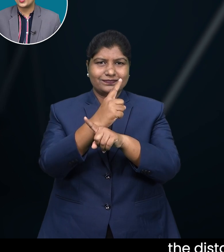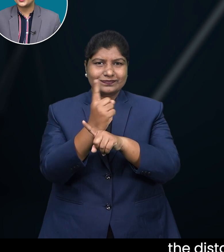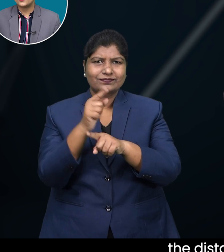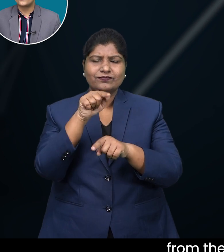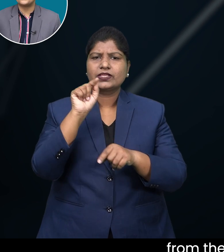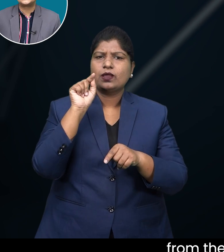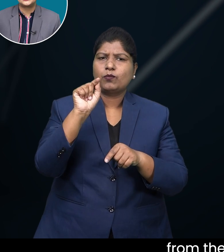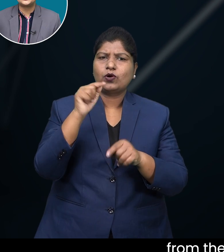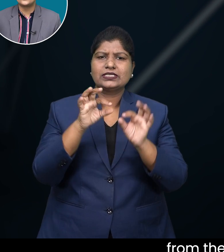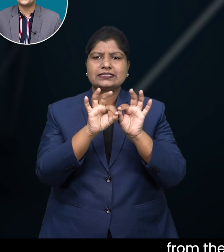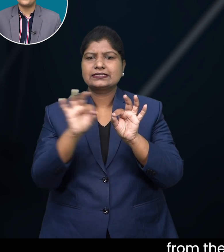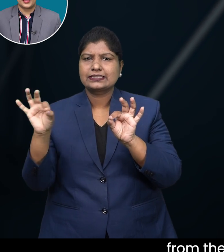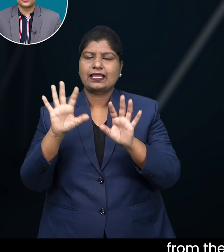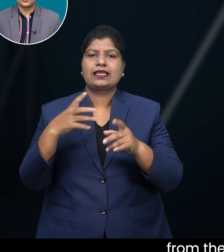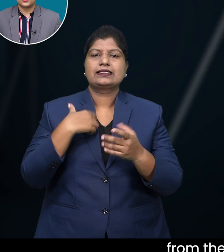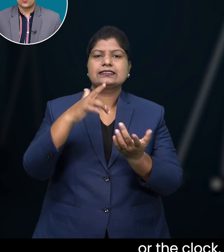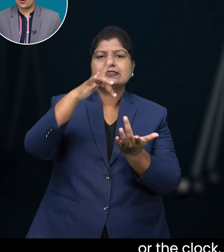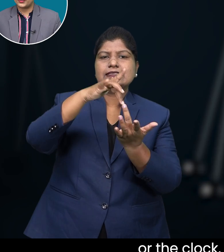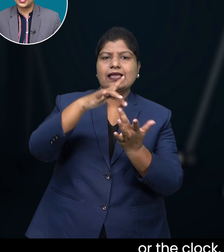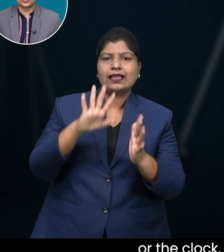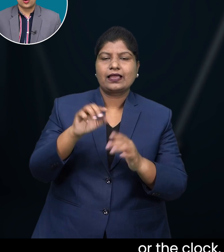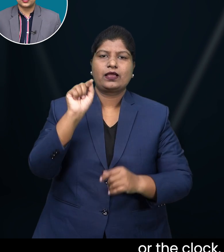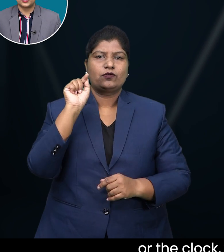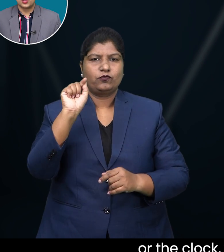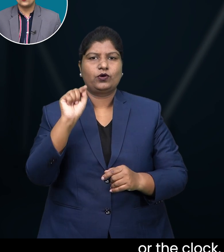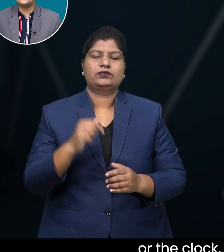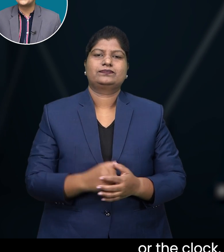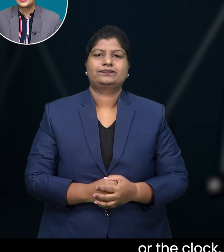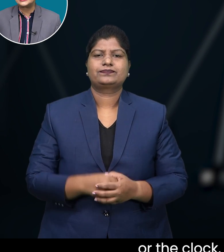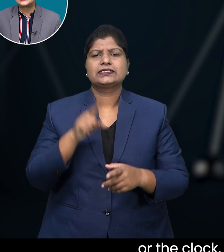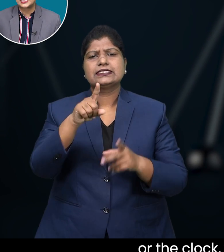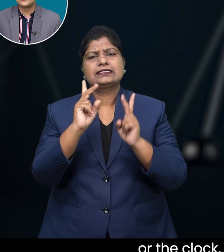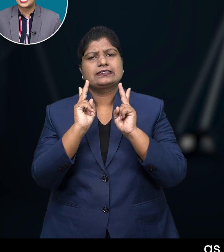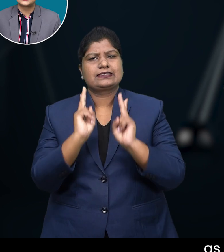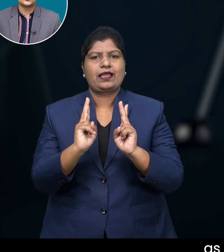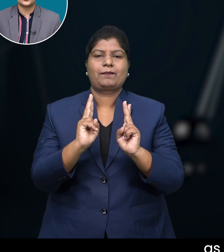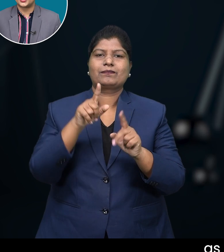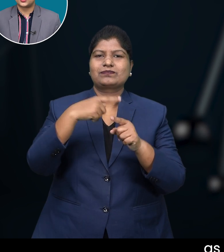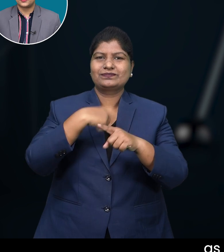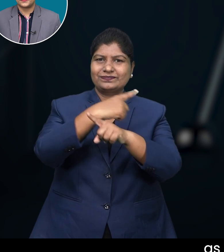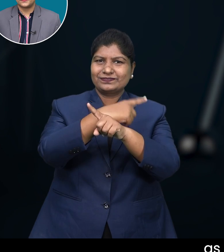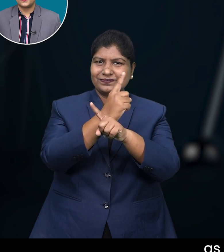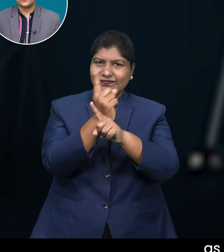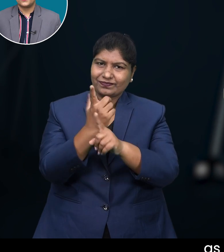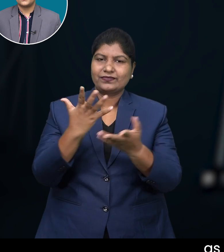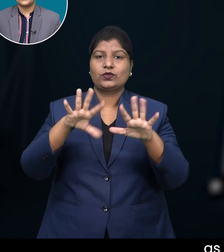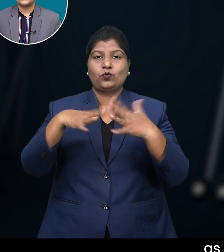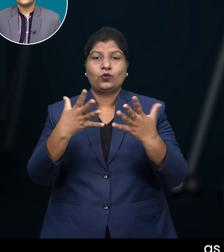this point from the center of the fan or the clock will remain the same as they rotate.